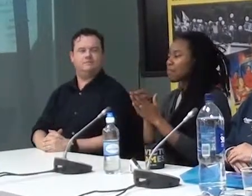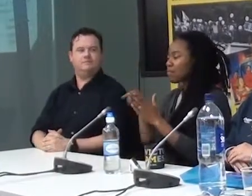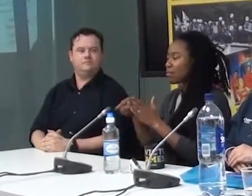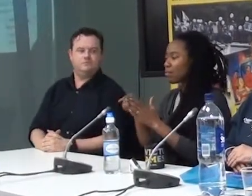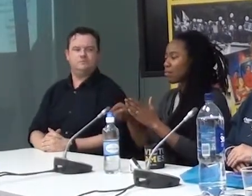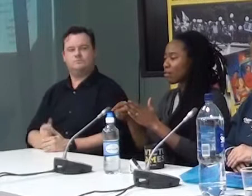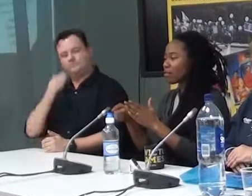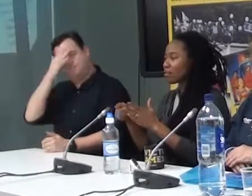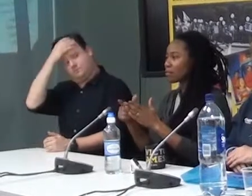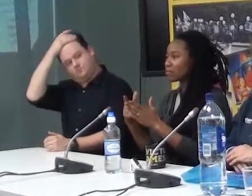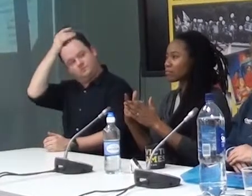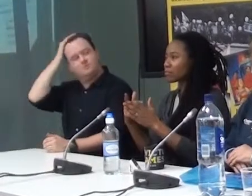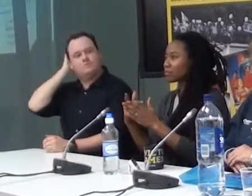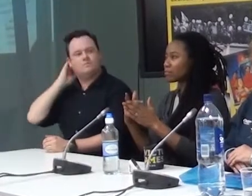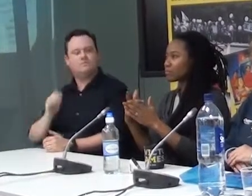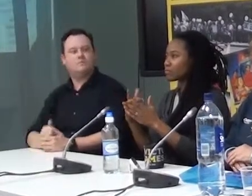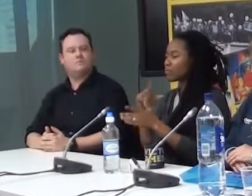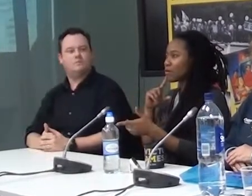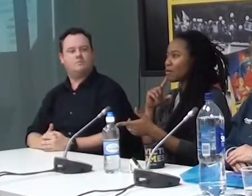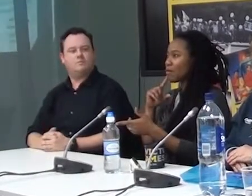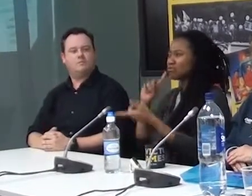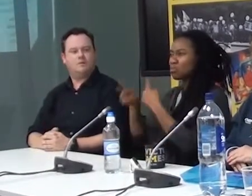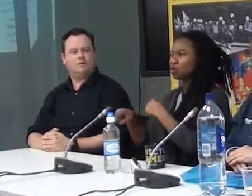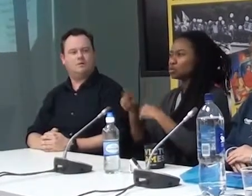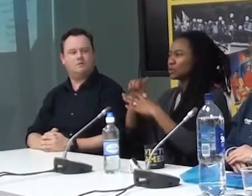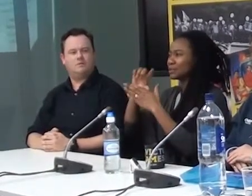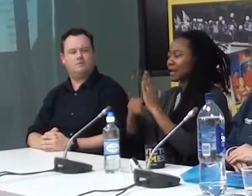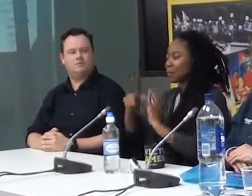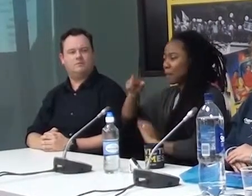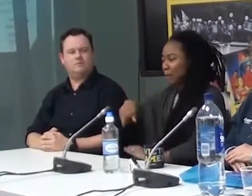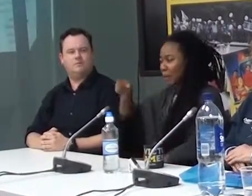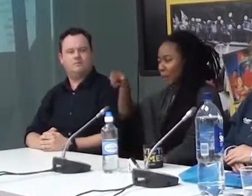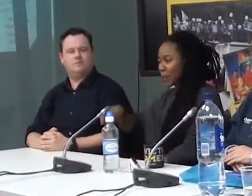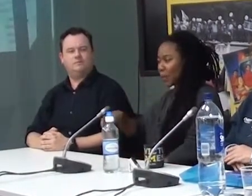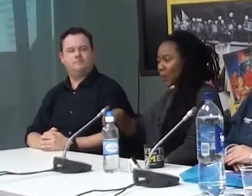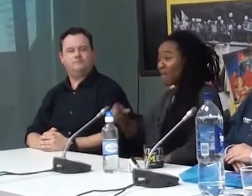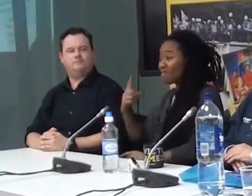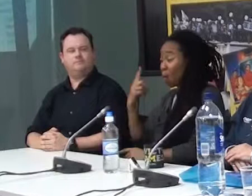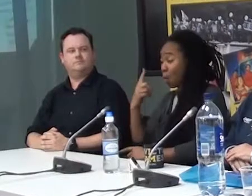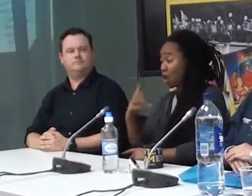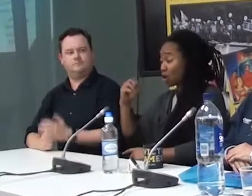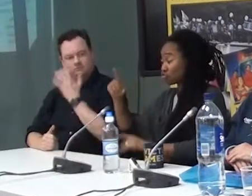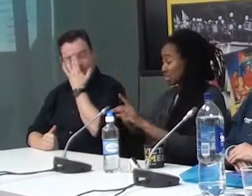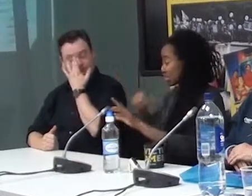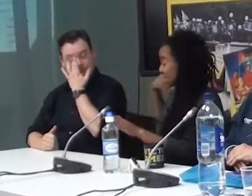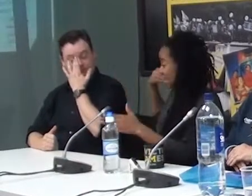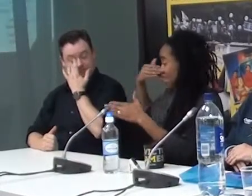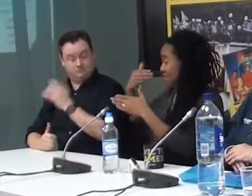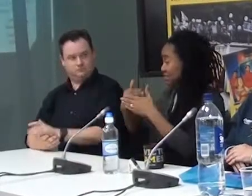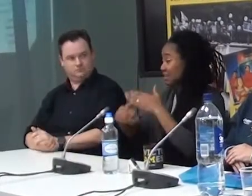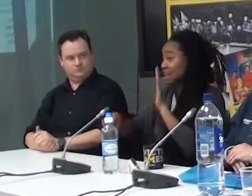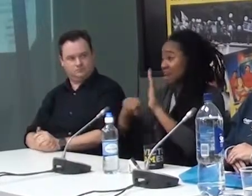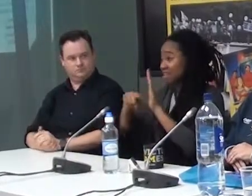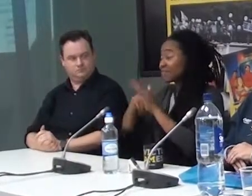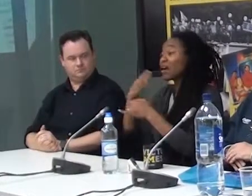the rights-based response to disabled people for most of the next century, 100 years, until the last